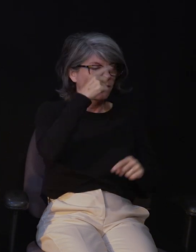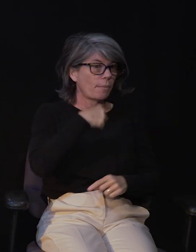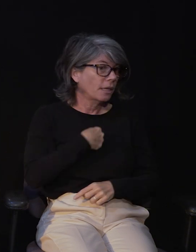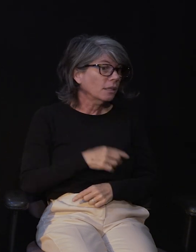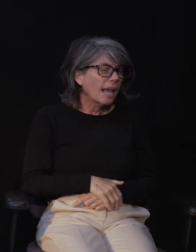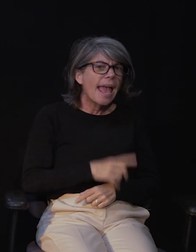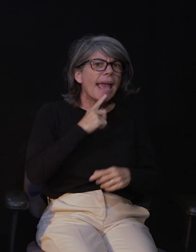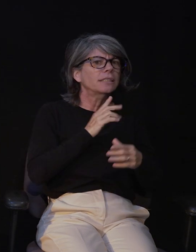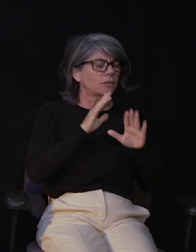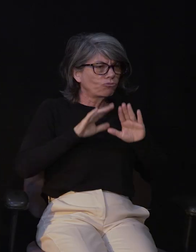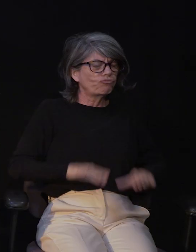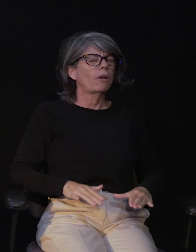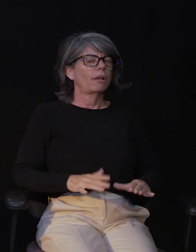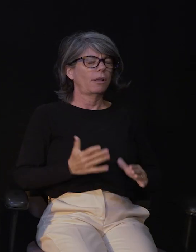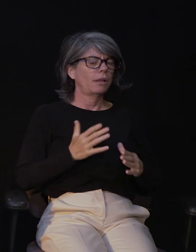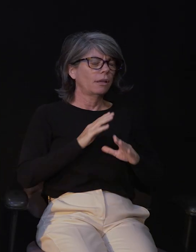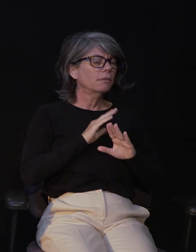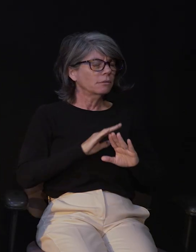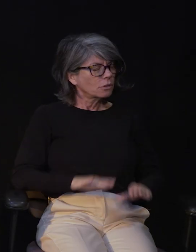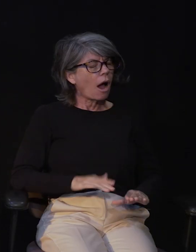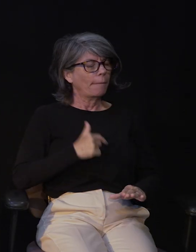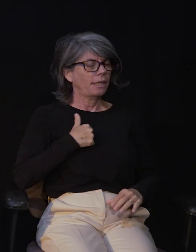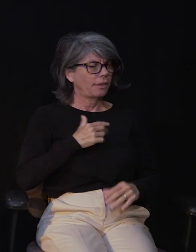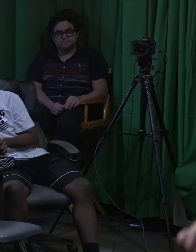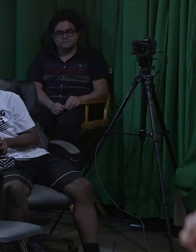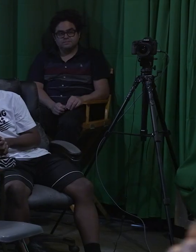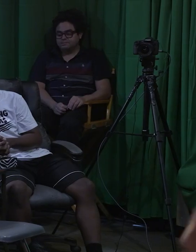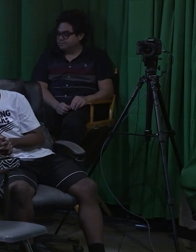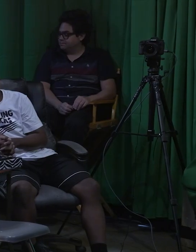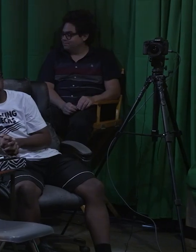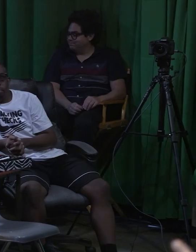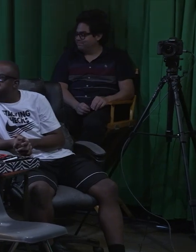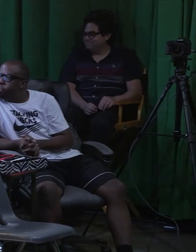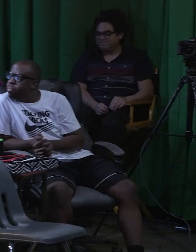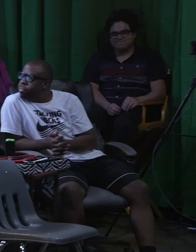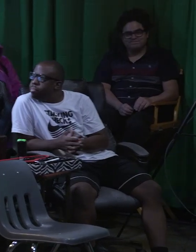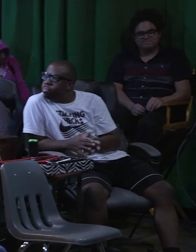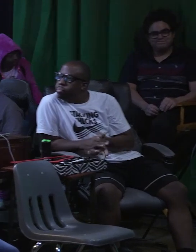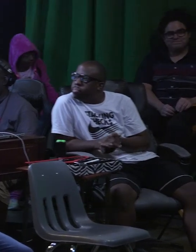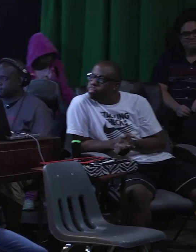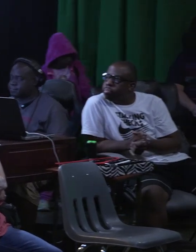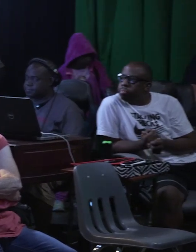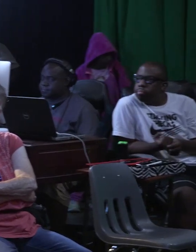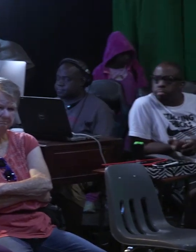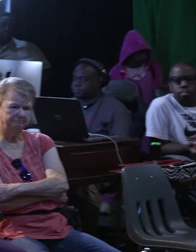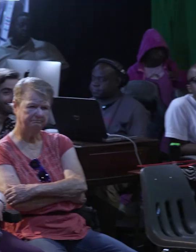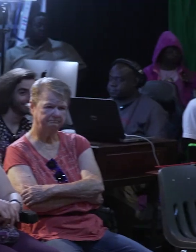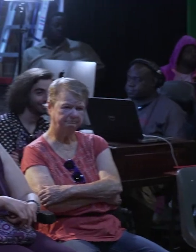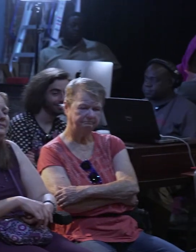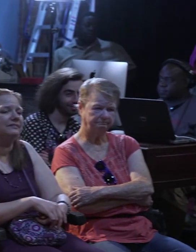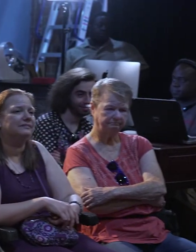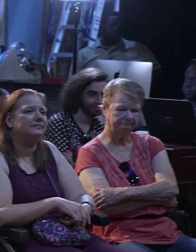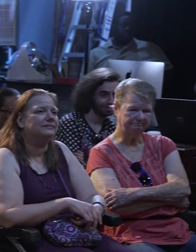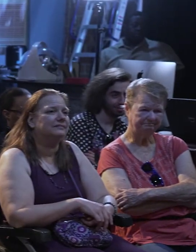it calmed me, which is how you kind of know it's the right thing for you, because if a person who doesn't have ADHD,